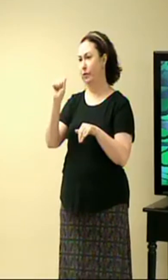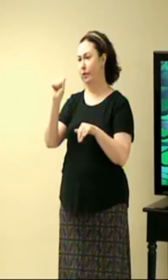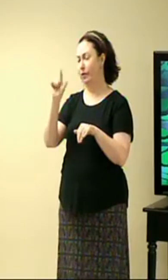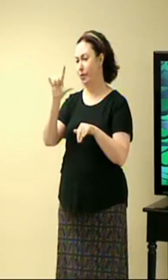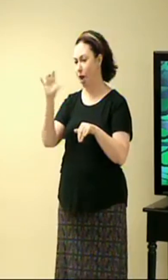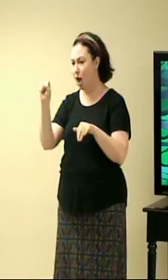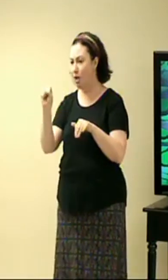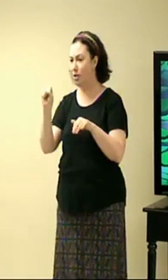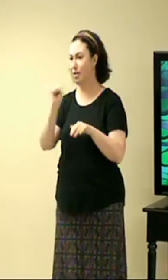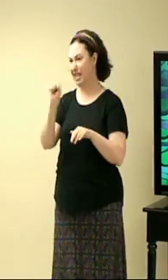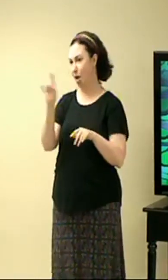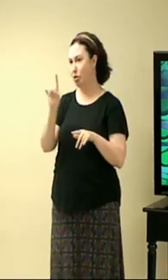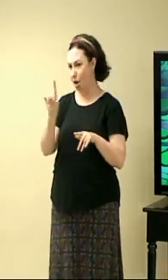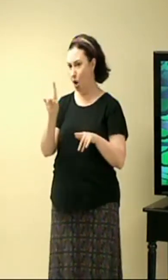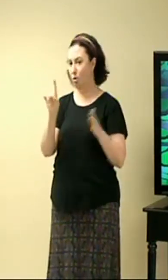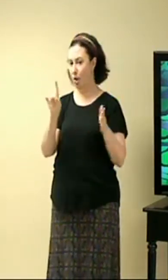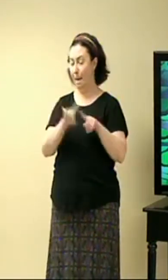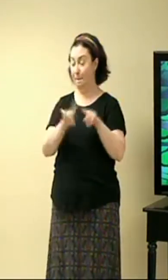city would have upwards of